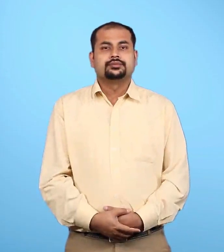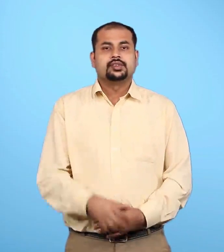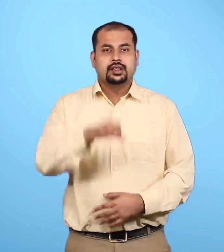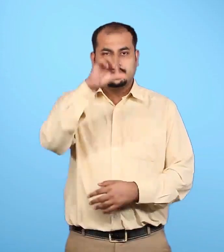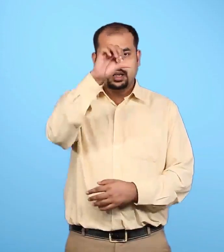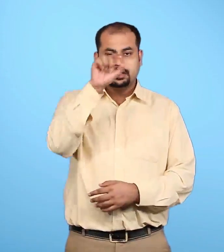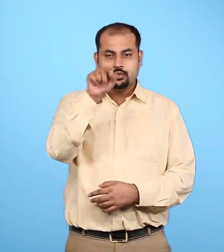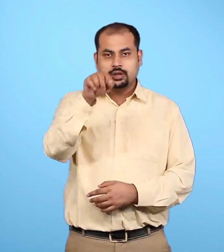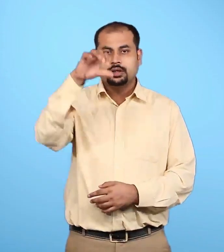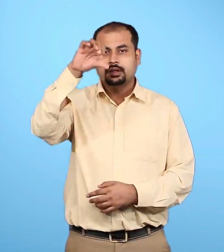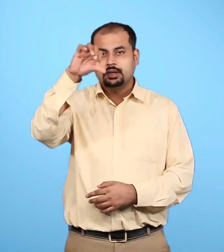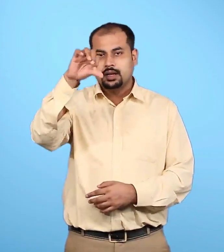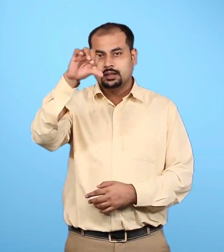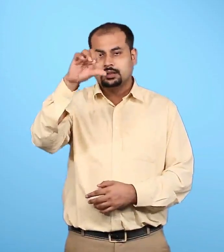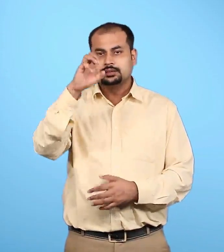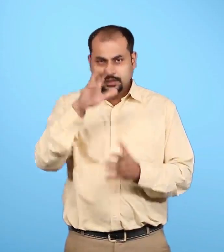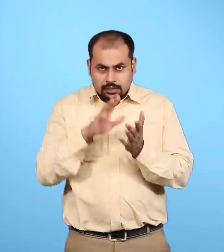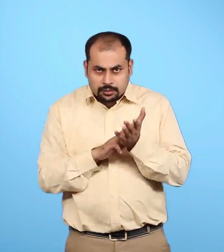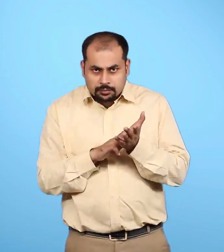2. 9.9 centimeters.